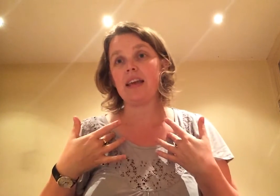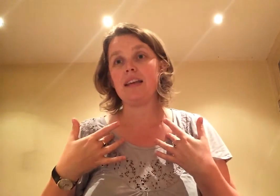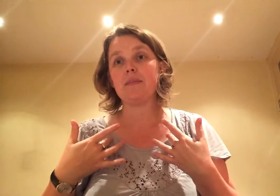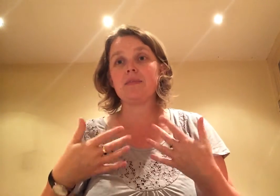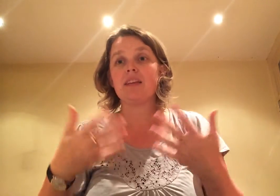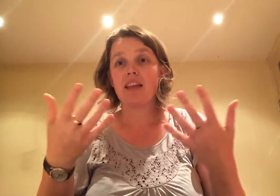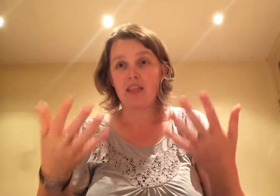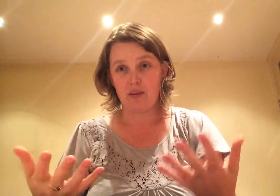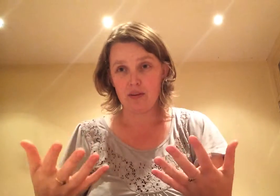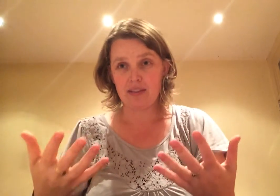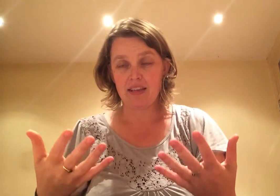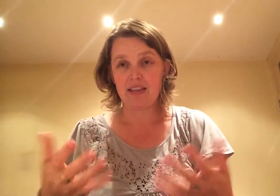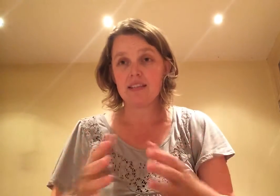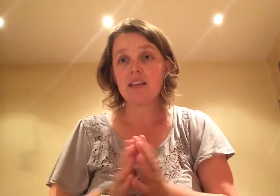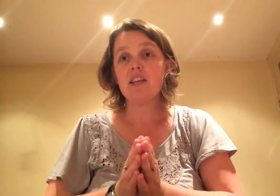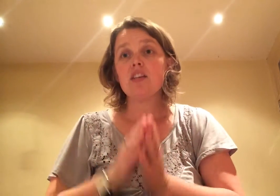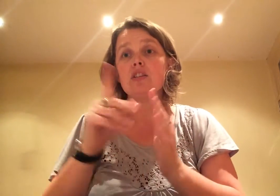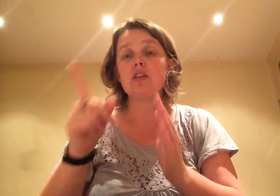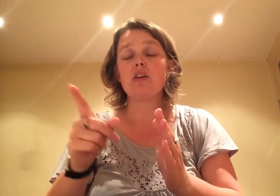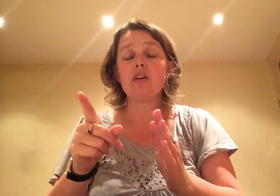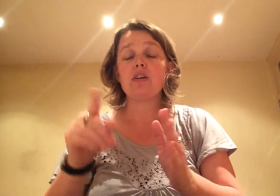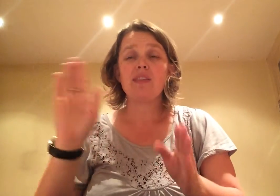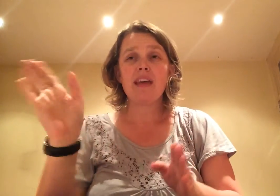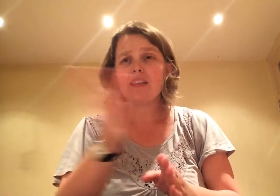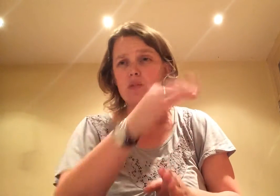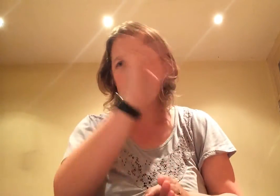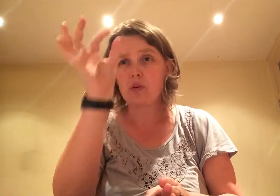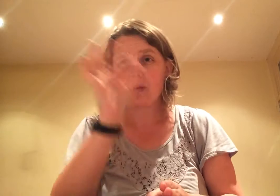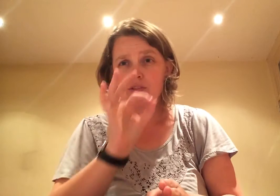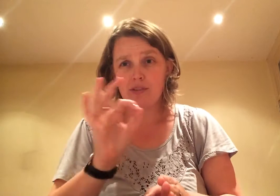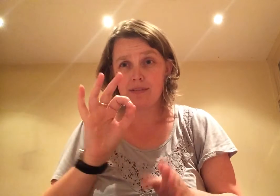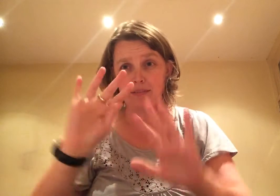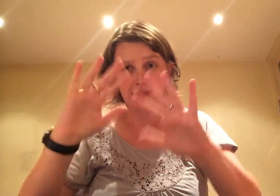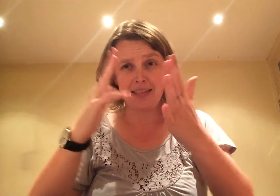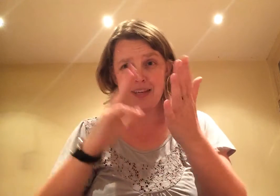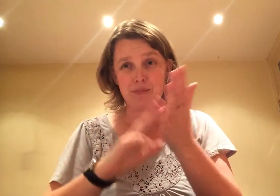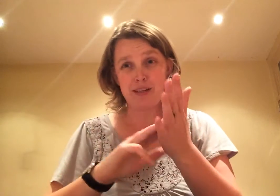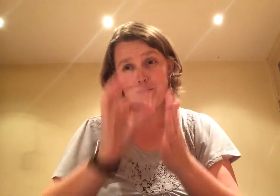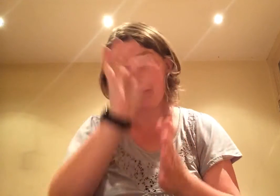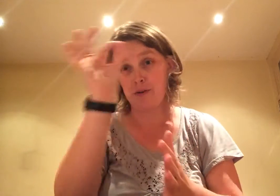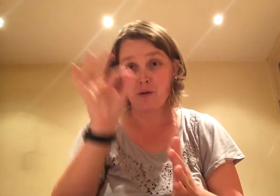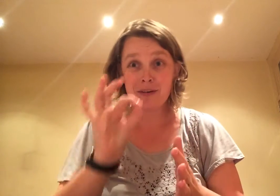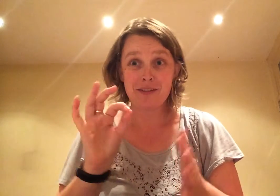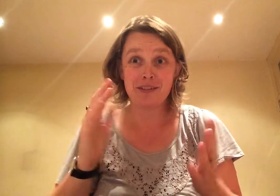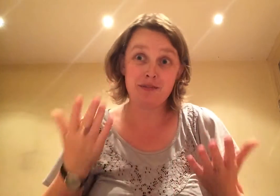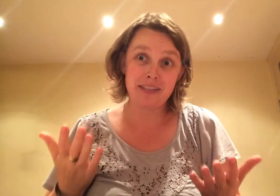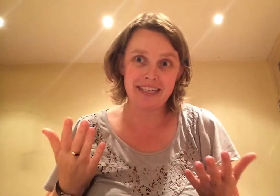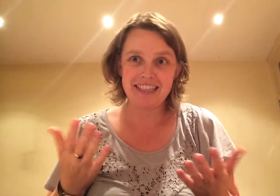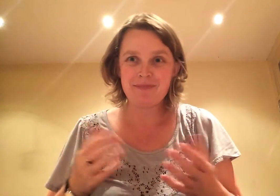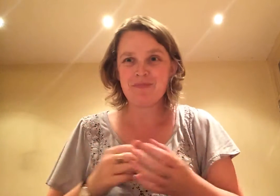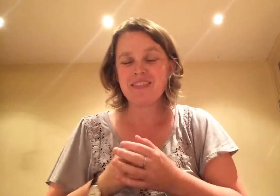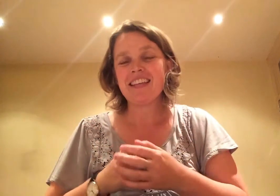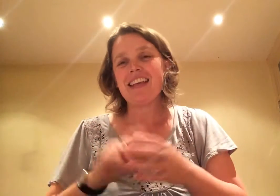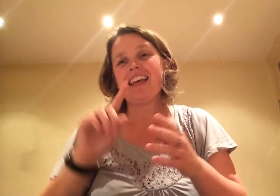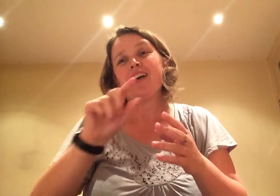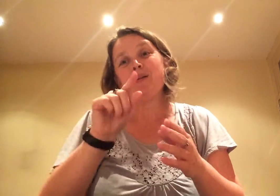Okay, those things. So that's all the questions. So that's 10 minutes just on questions, really. I'm going